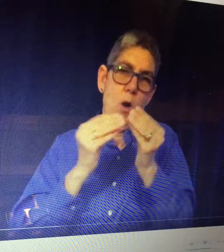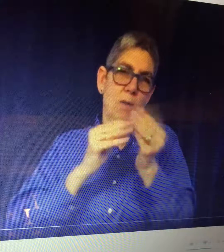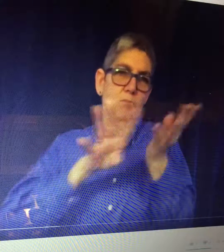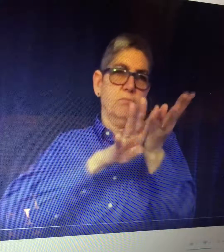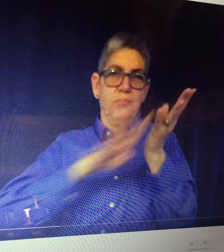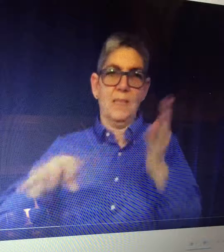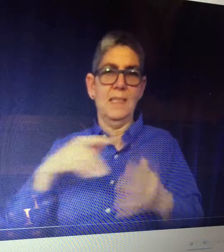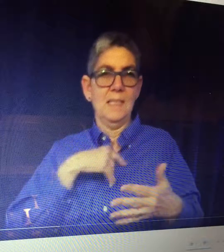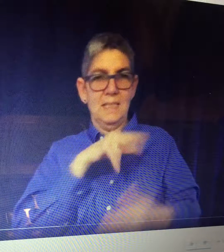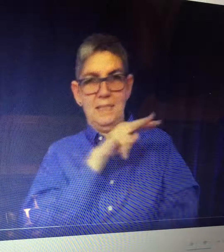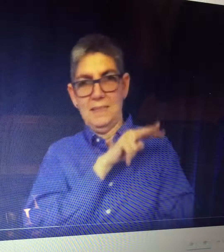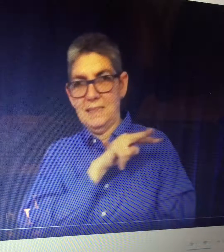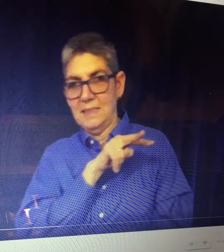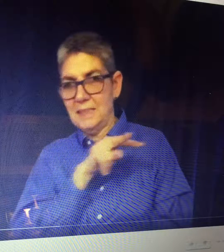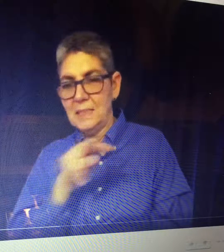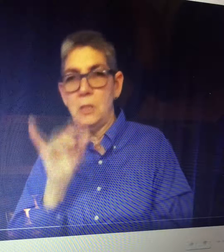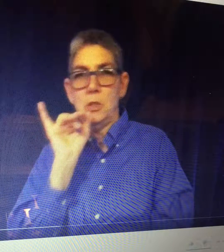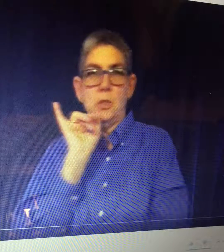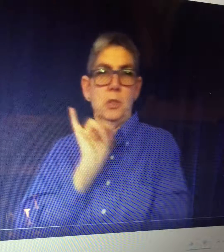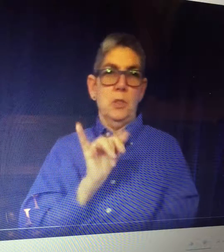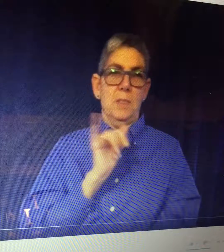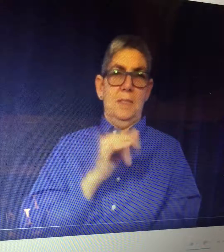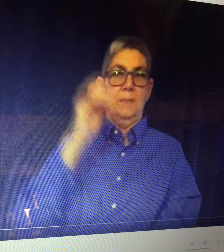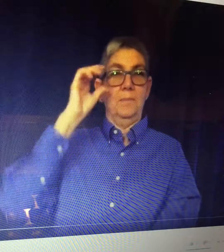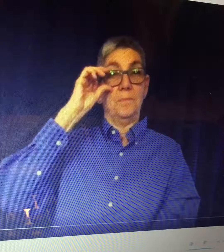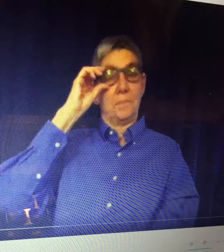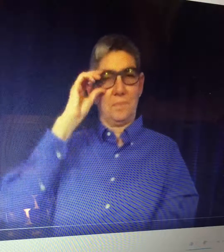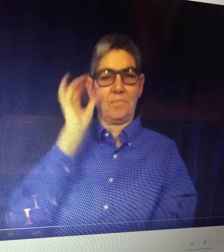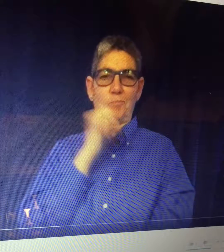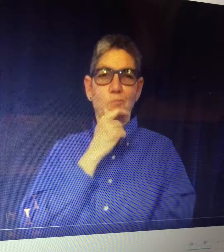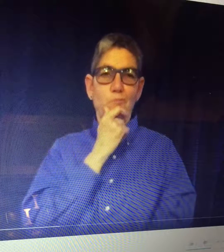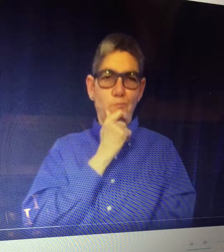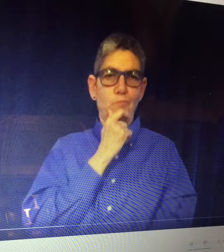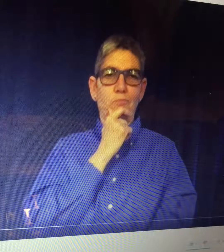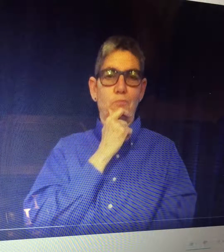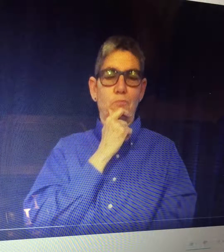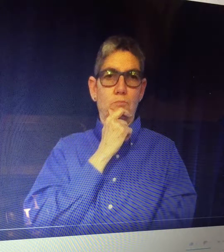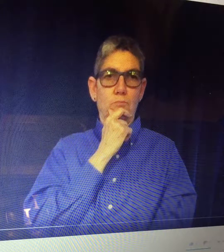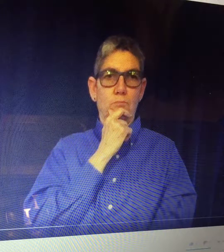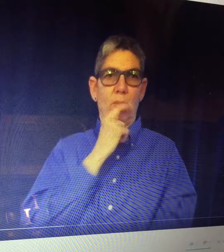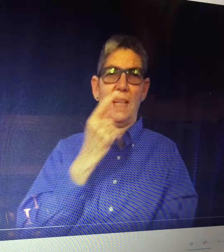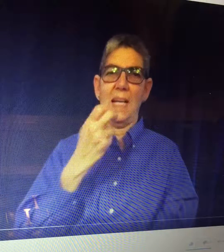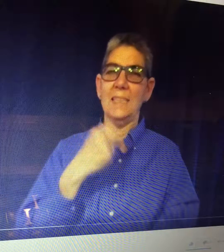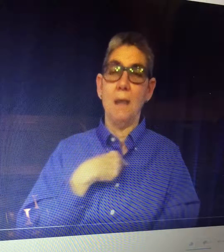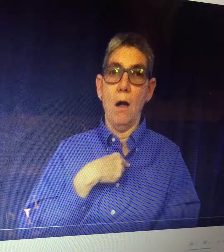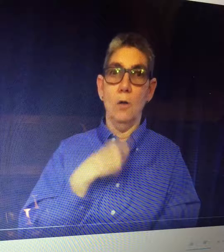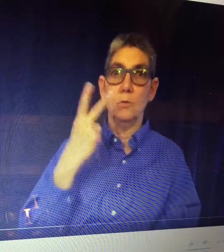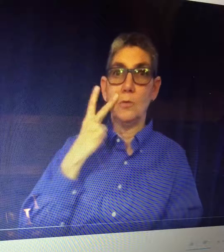words, places. There's a whole list. It just keeps going. I read it all, and that had me thinking.